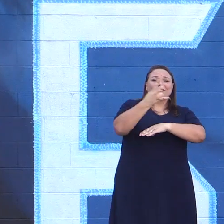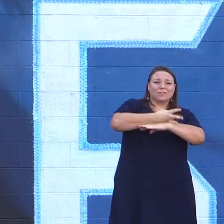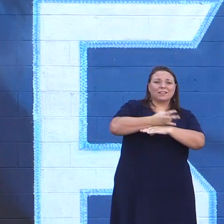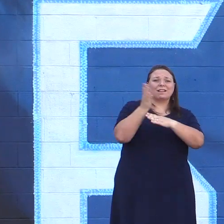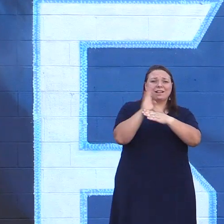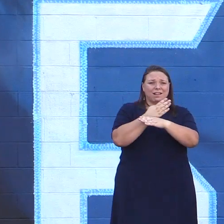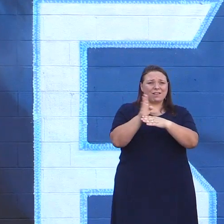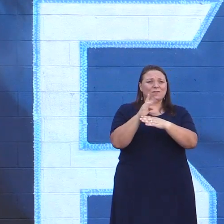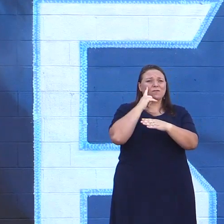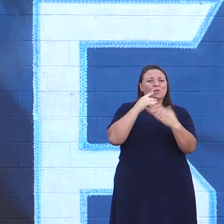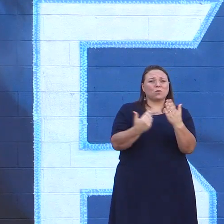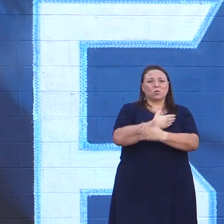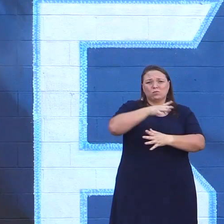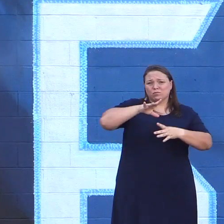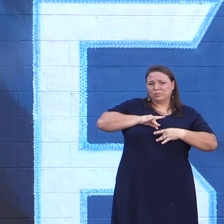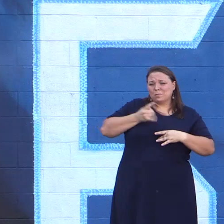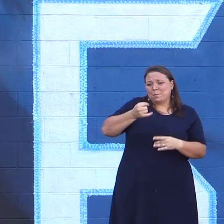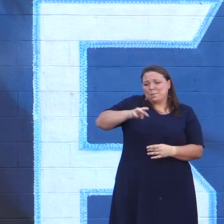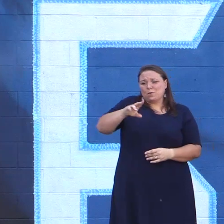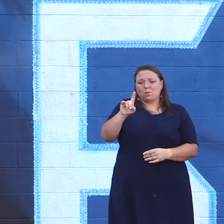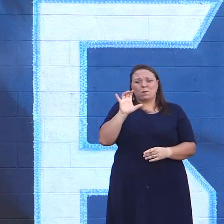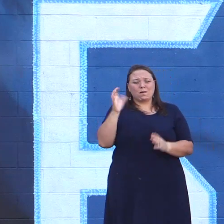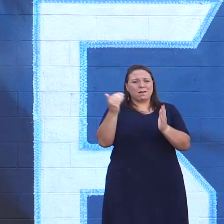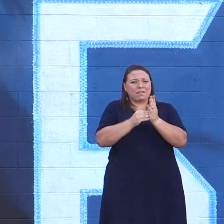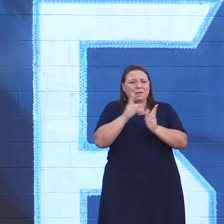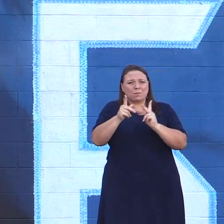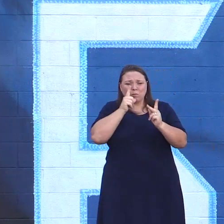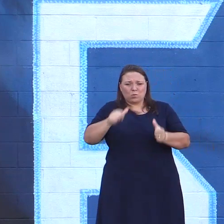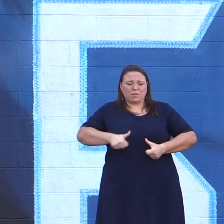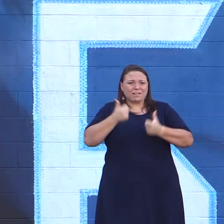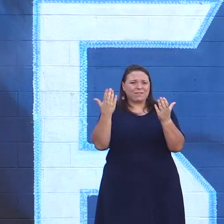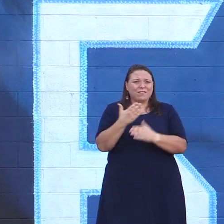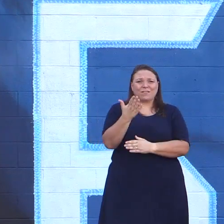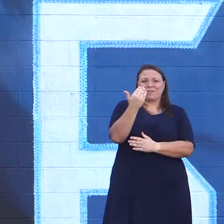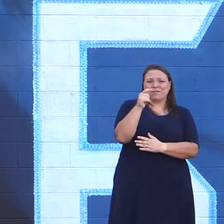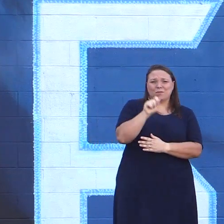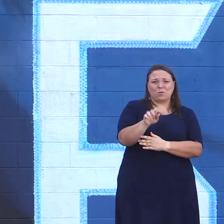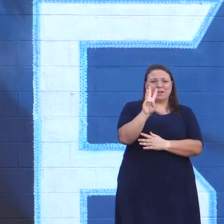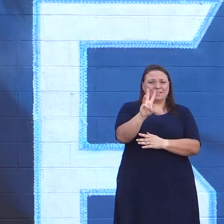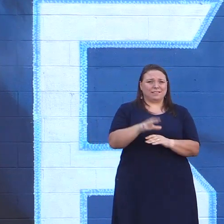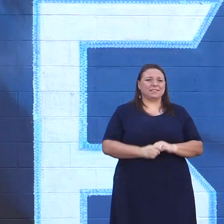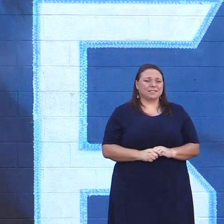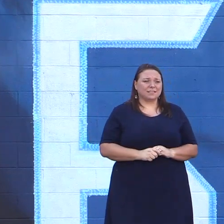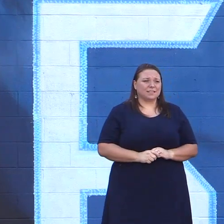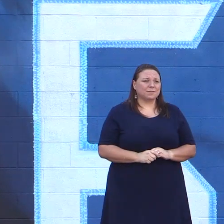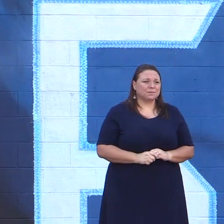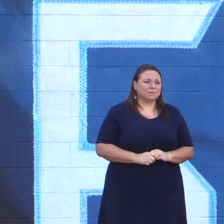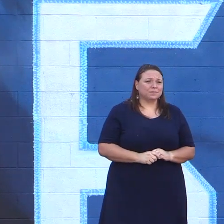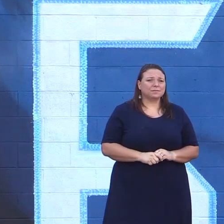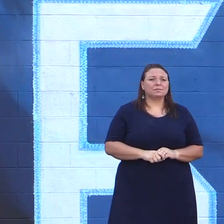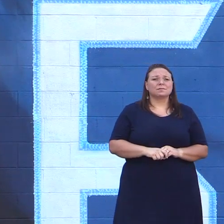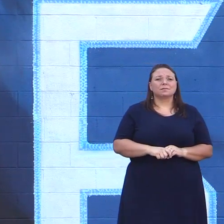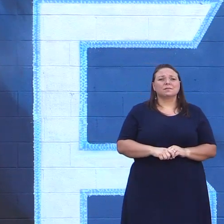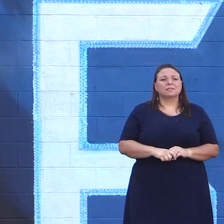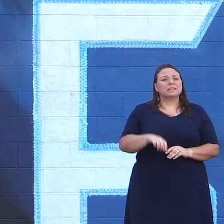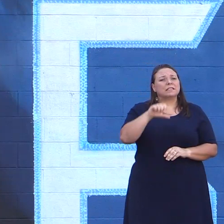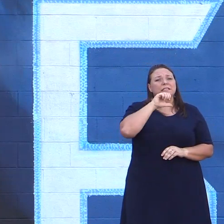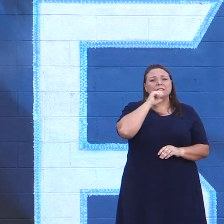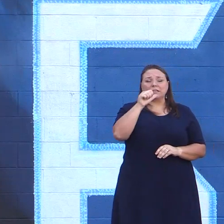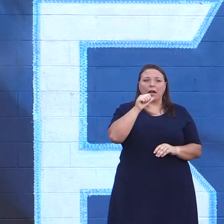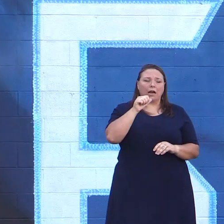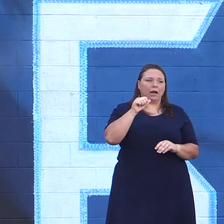seven-day average of new cases per 100,000 residents is 15.6. While this is not close to the